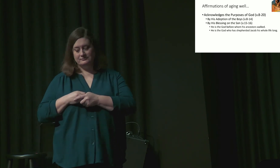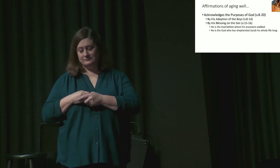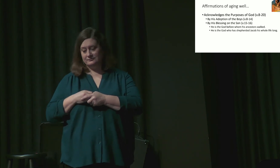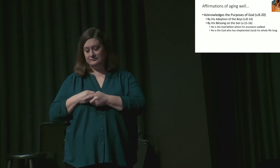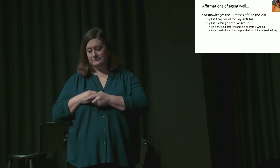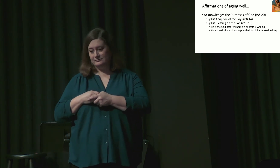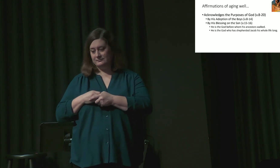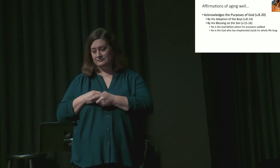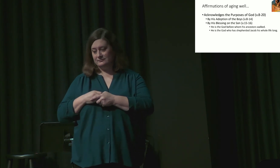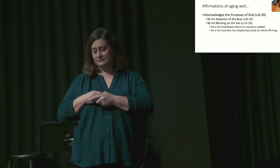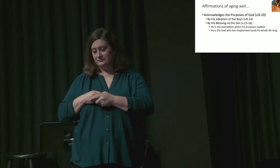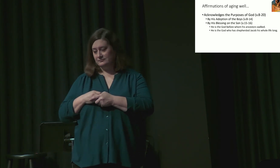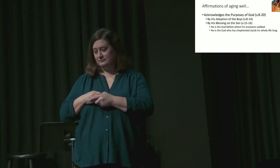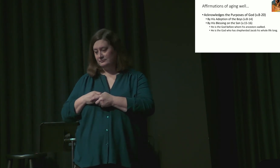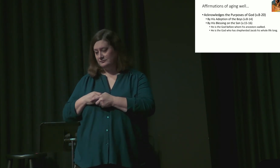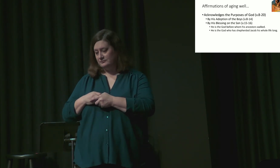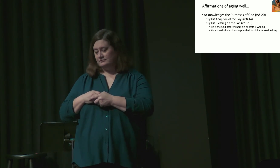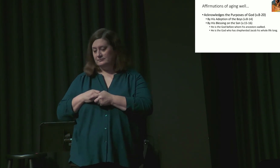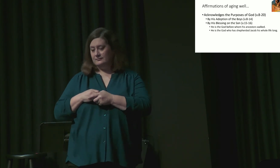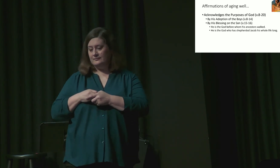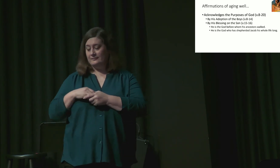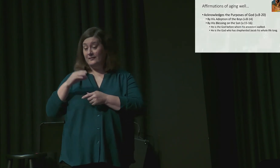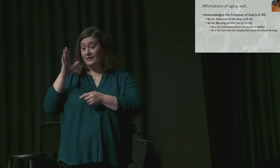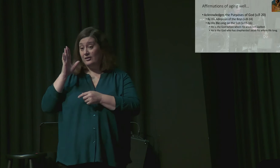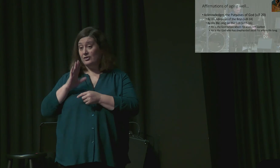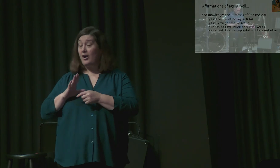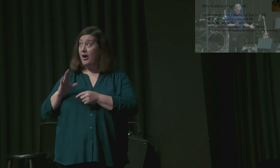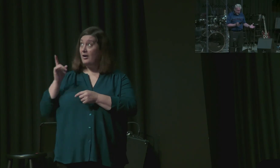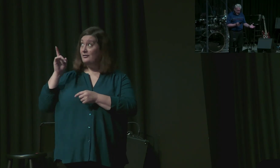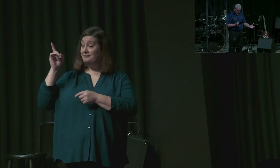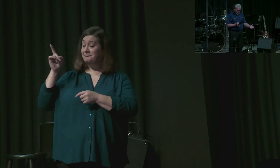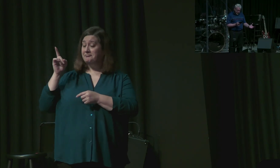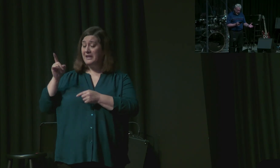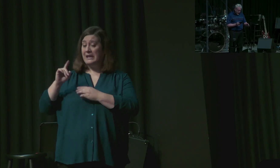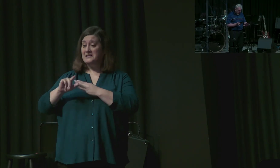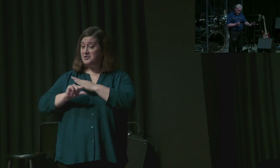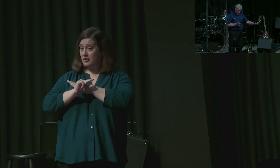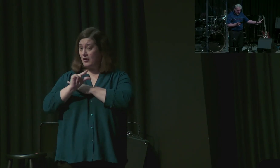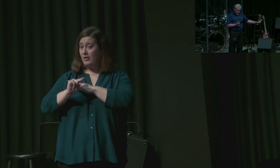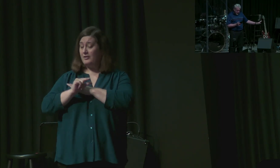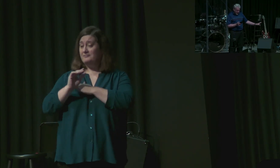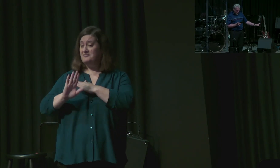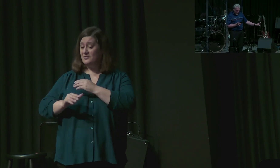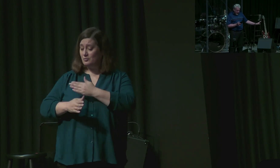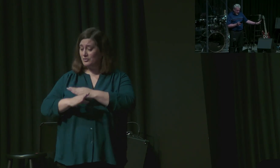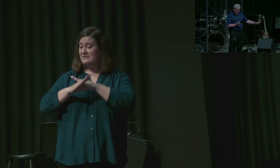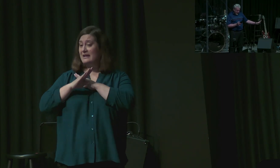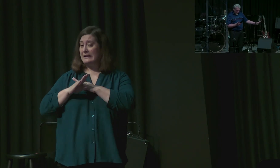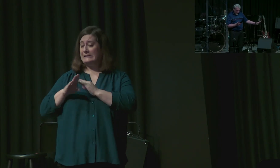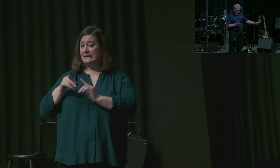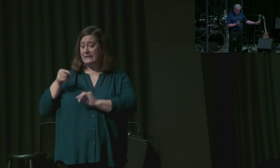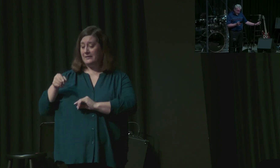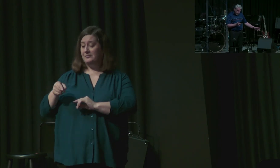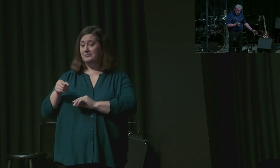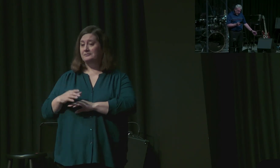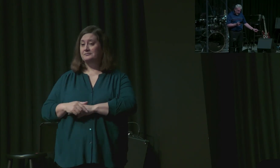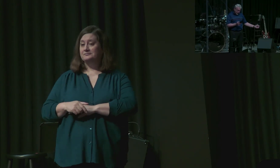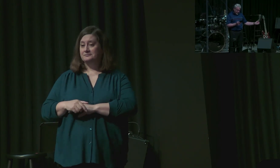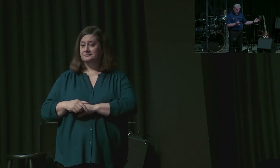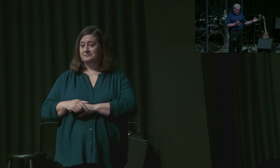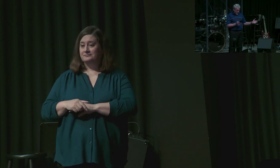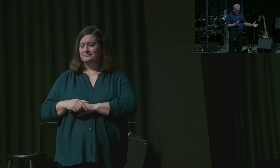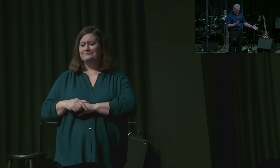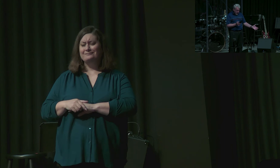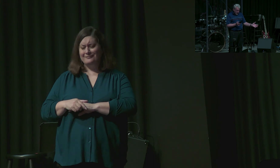of what it would have meant to him. God has been his guard and guide, his protector and provider all his days. And even when he is struggling